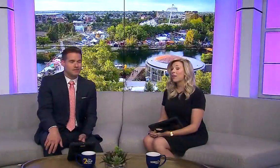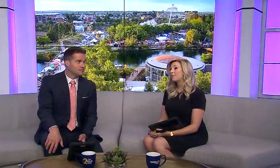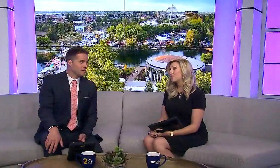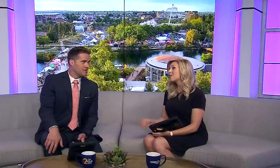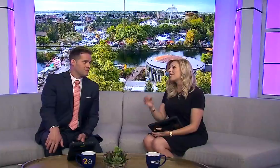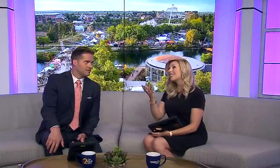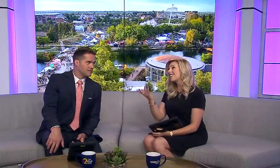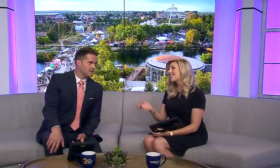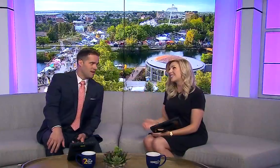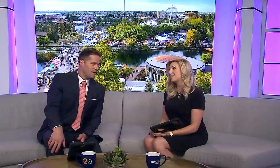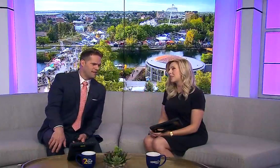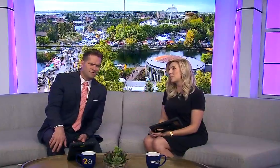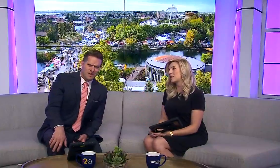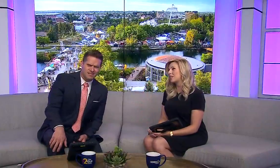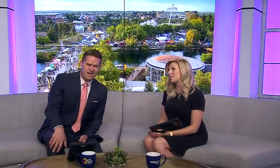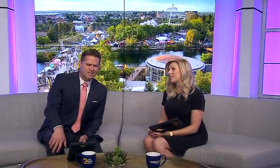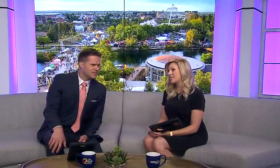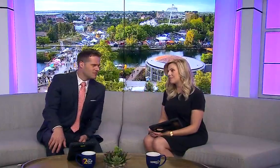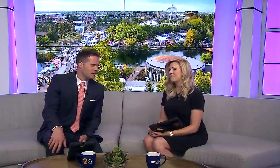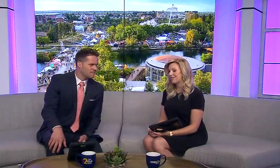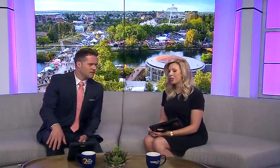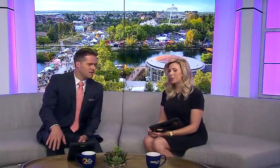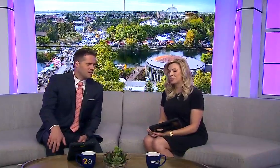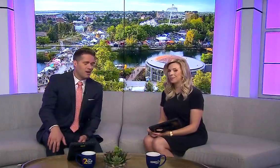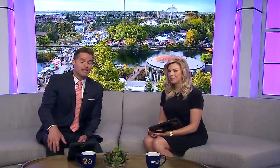Well, those are the little things. Yeah, that's fantastic, right? Very cool. All right.